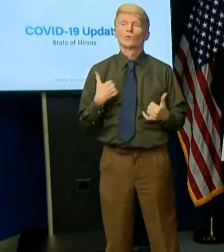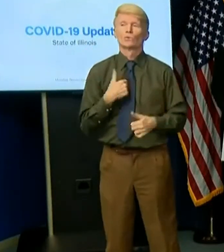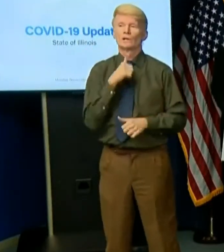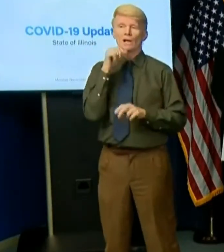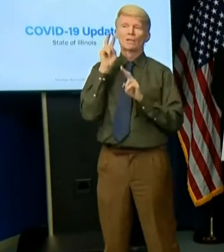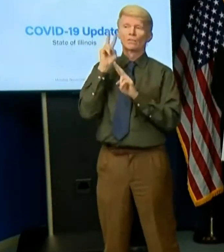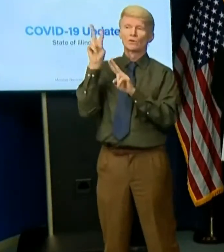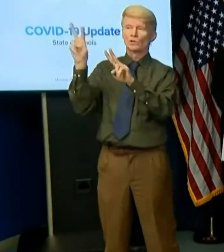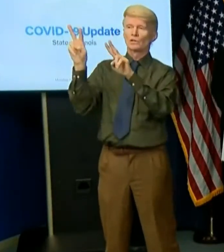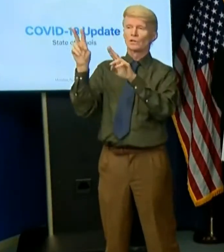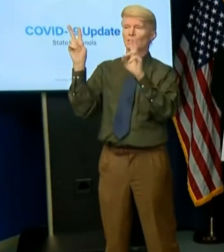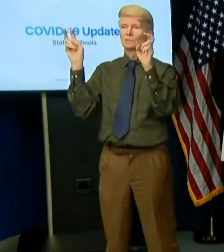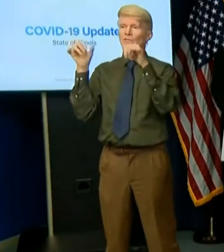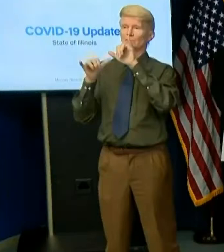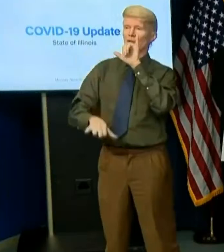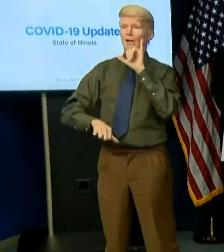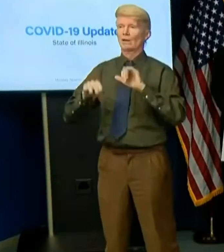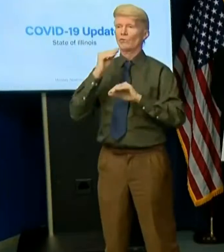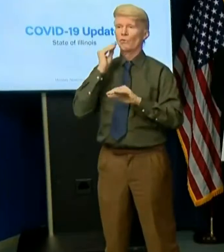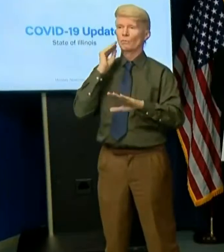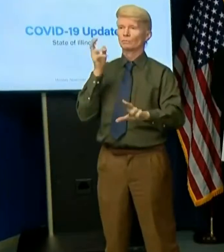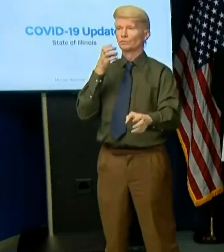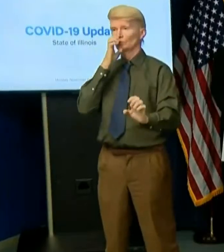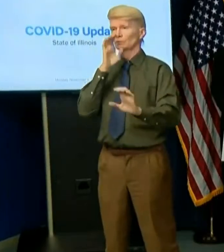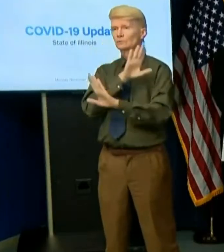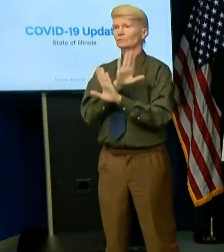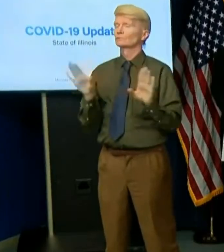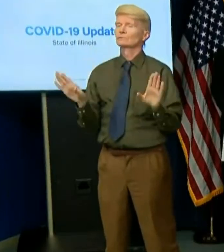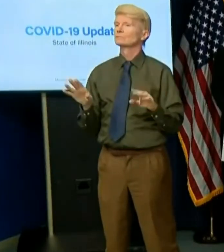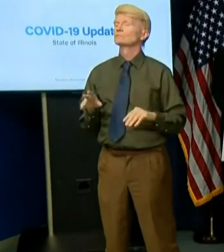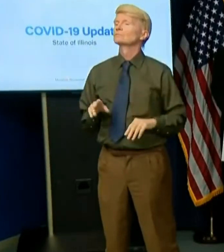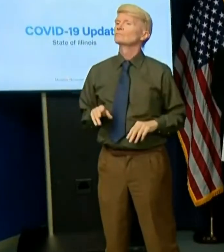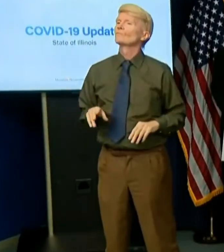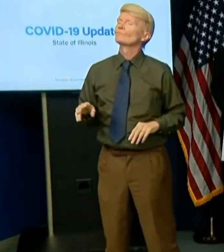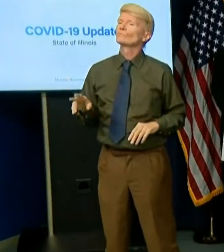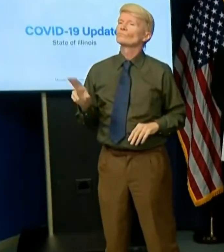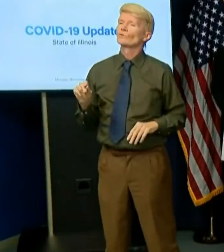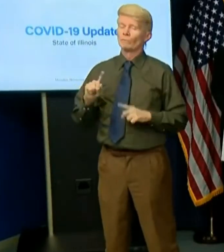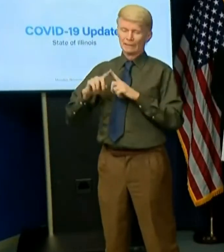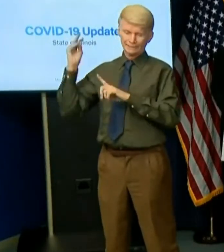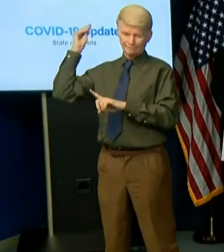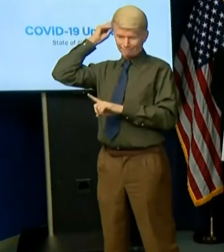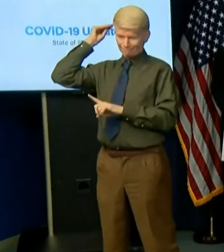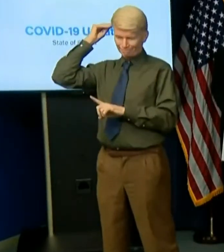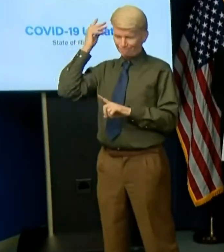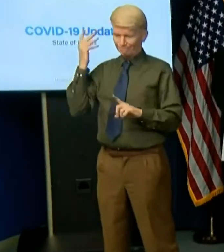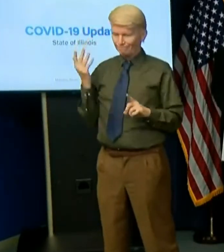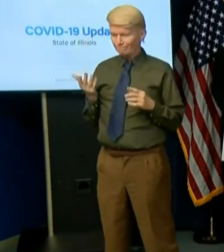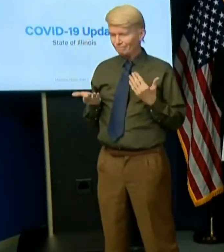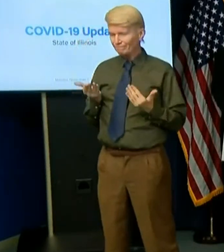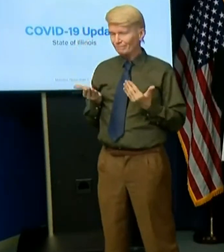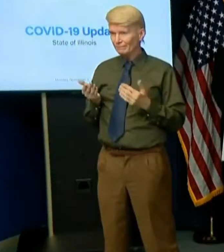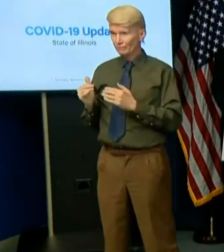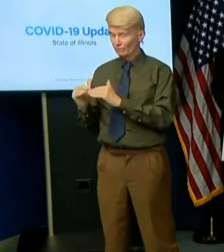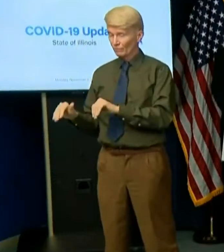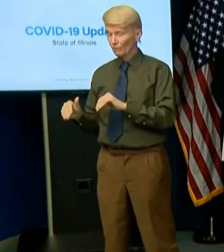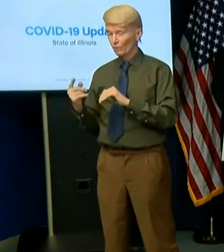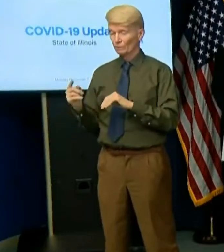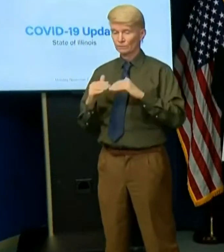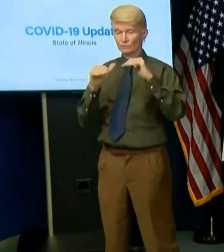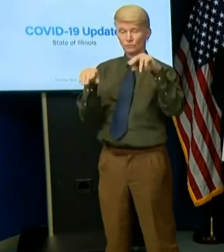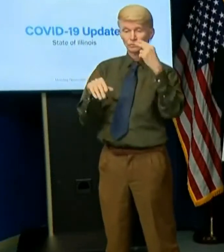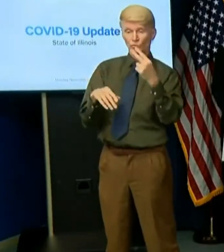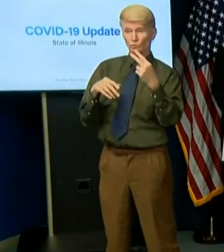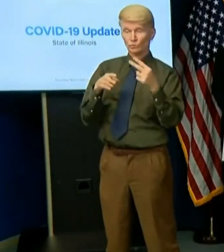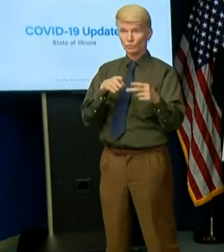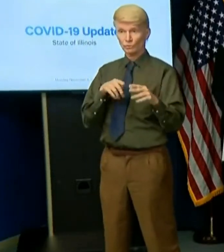at a stay-at-home order. I mean, obviously that's something that lurks in the background. You know, if we believe that these tiered mitigations